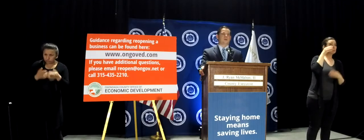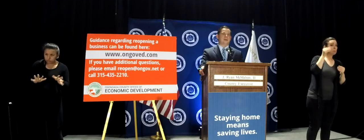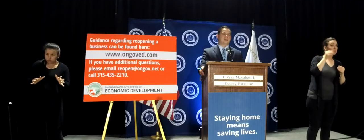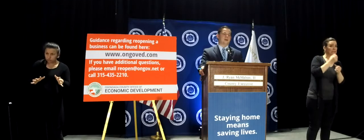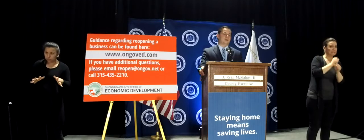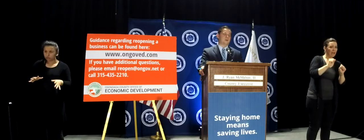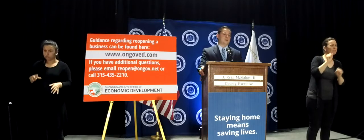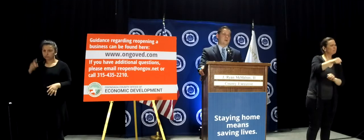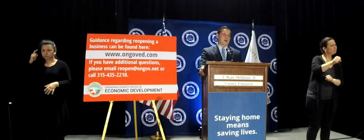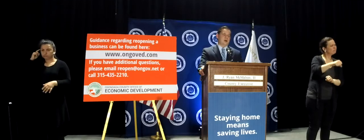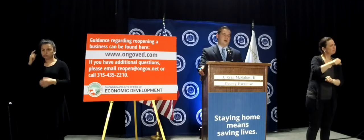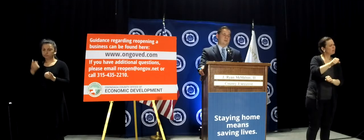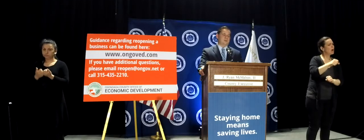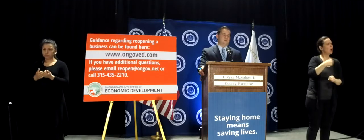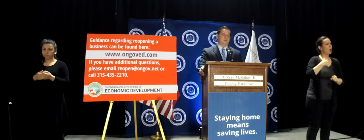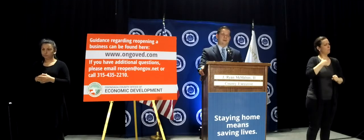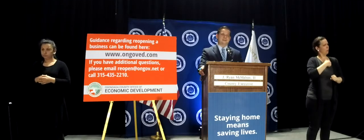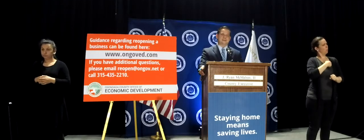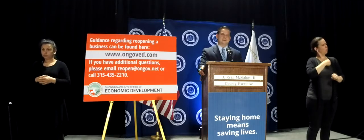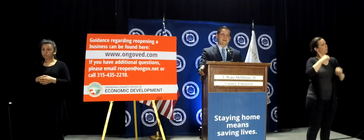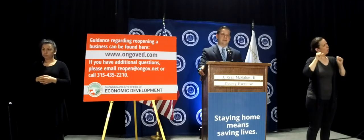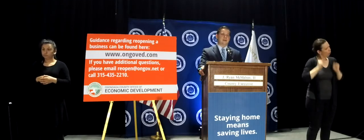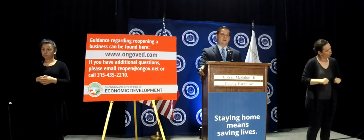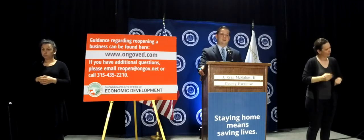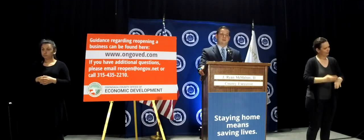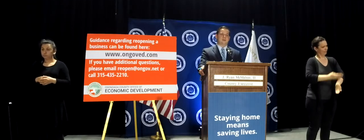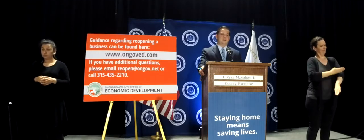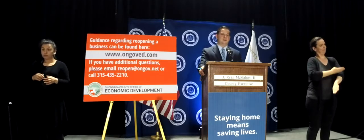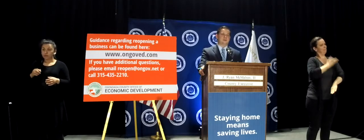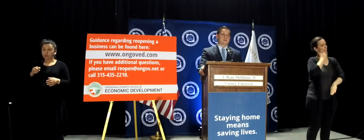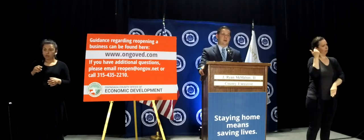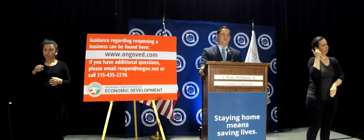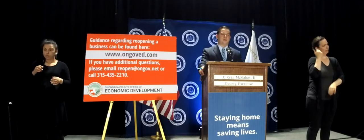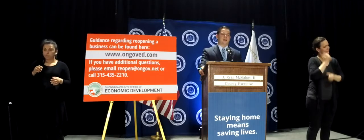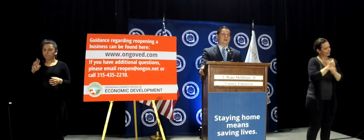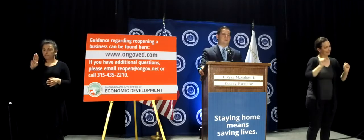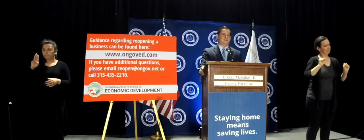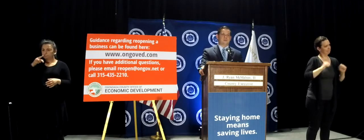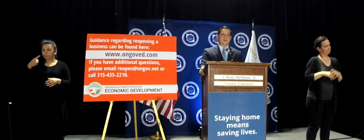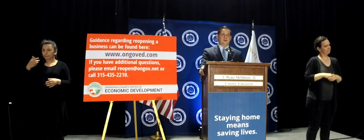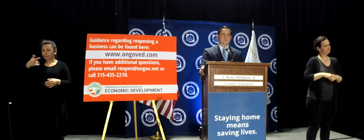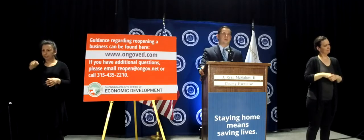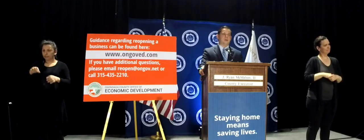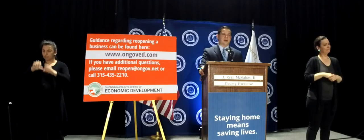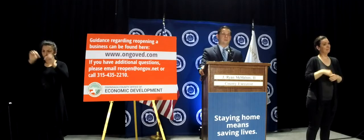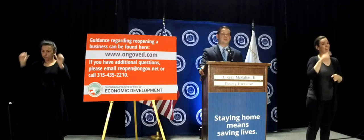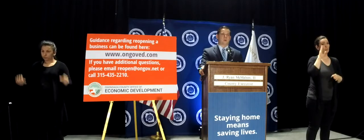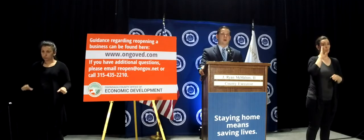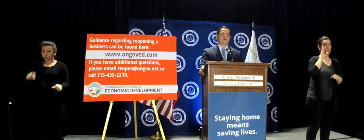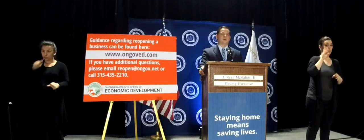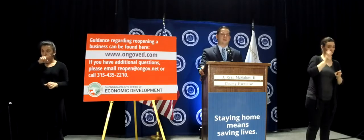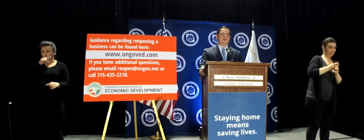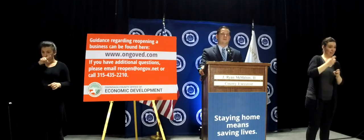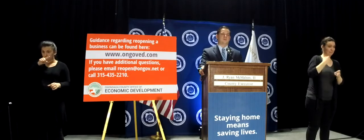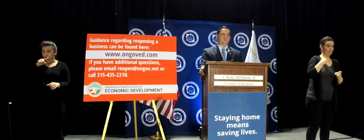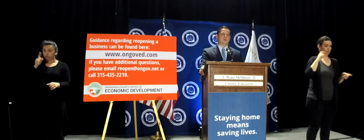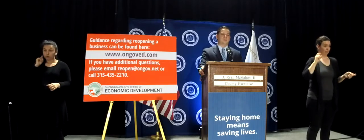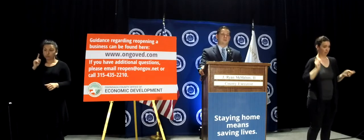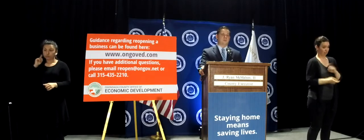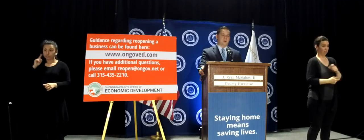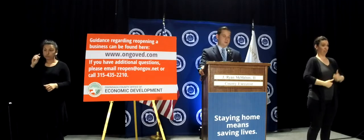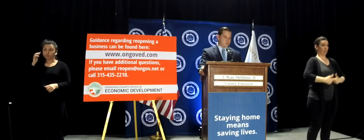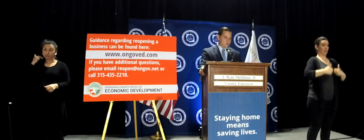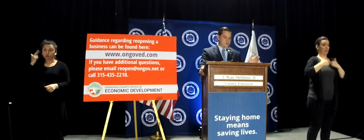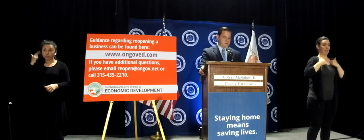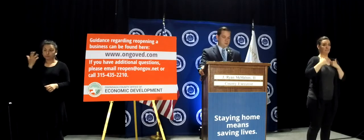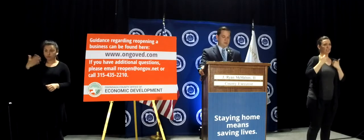improvement could be made there. But it's tough. We got to live, but we got to be smart. And if we can